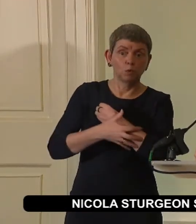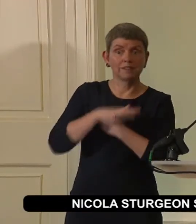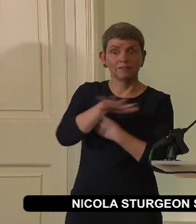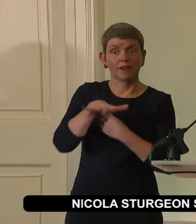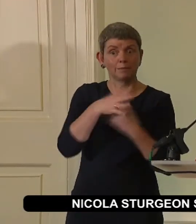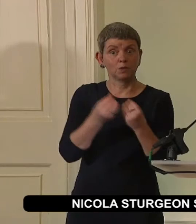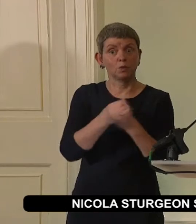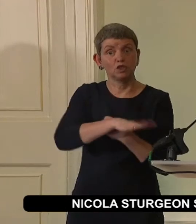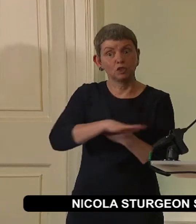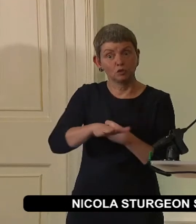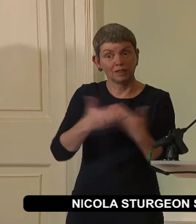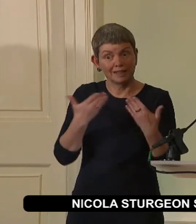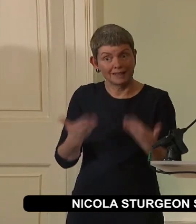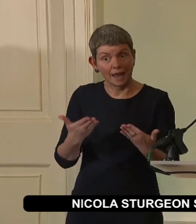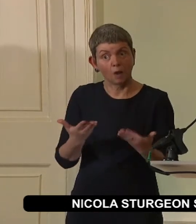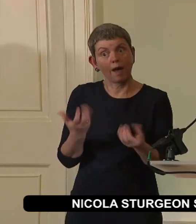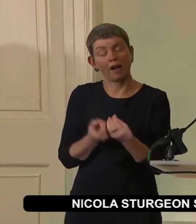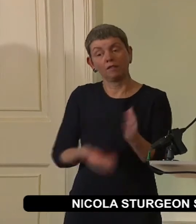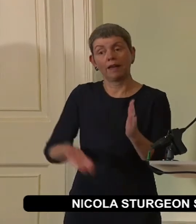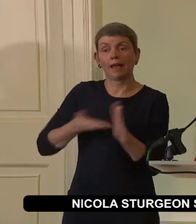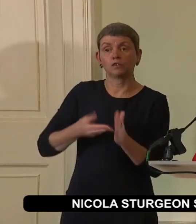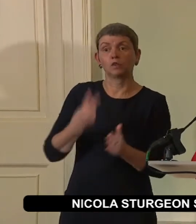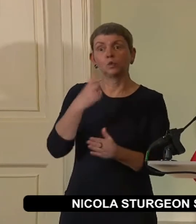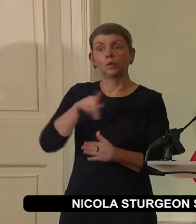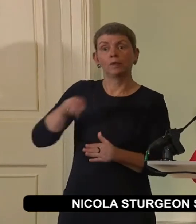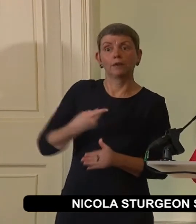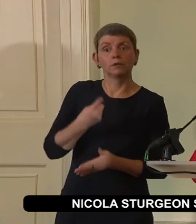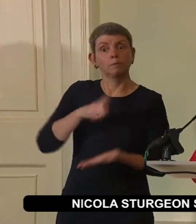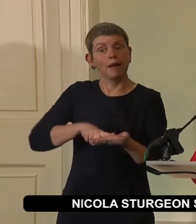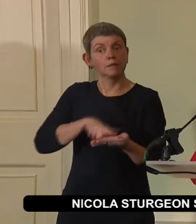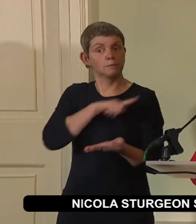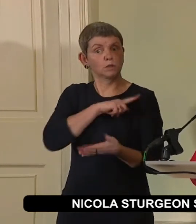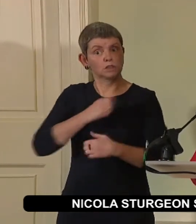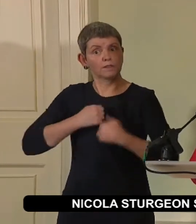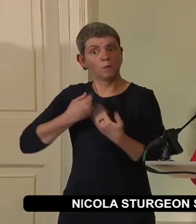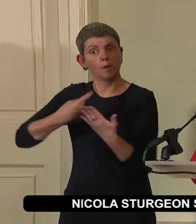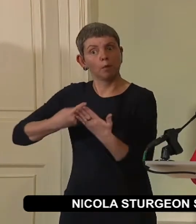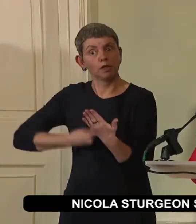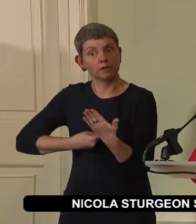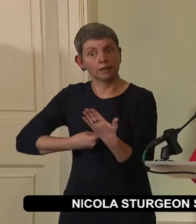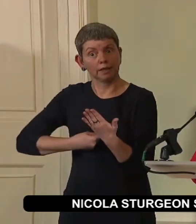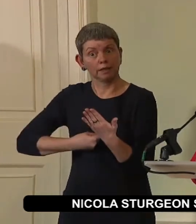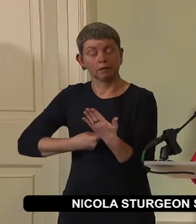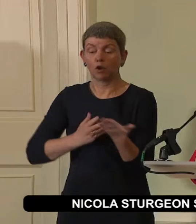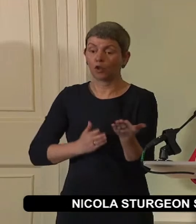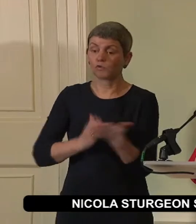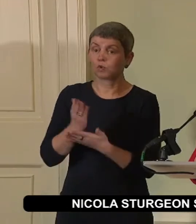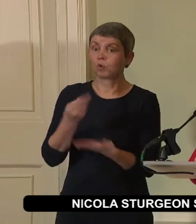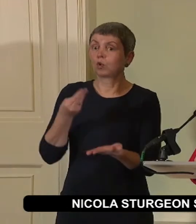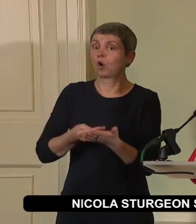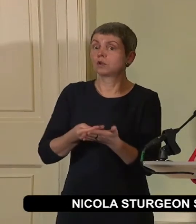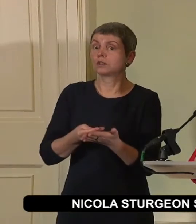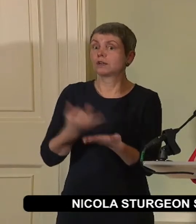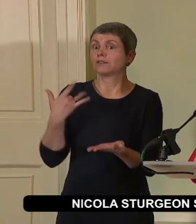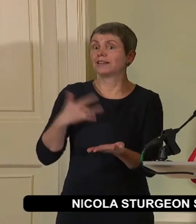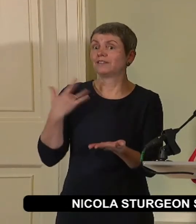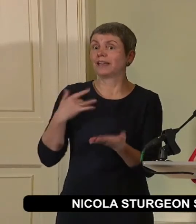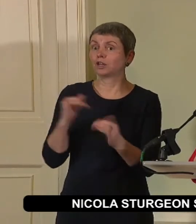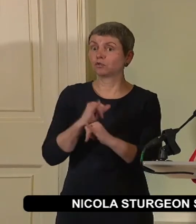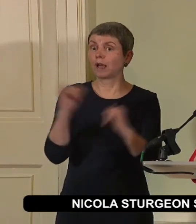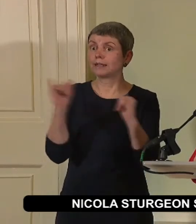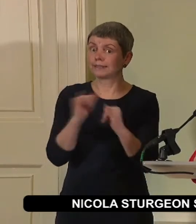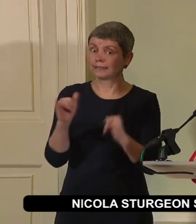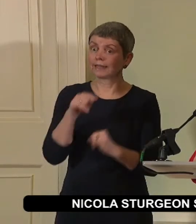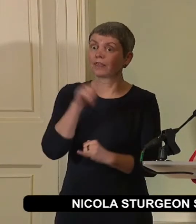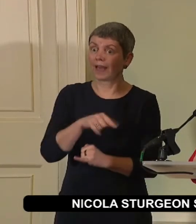as a result of our policies. For many in this cost of living crisis, that will be the difference between food on the table and a warm